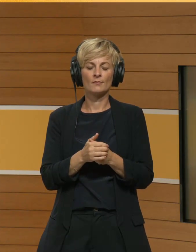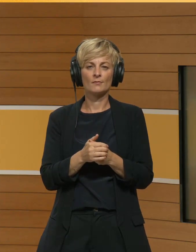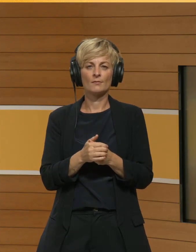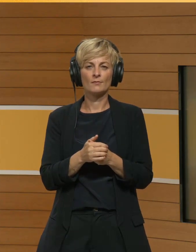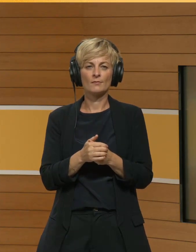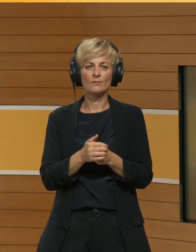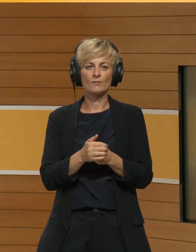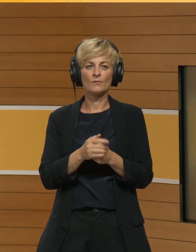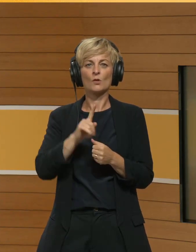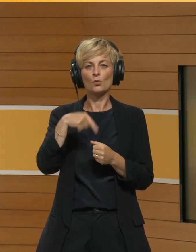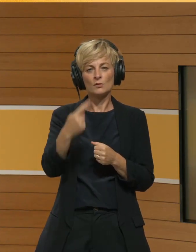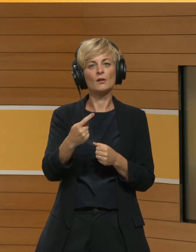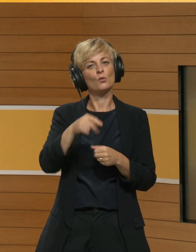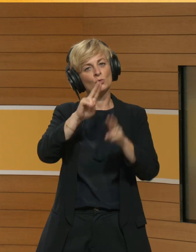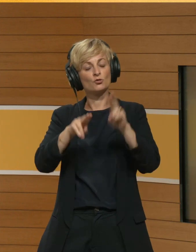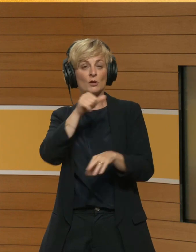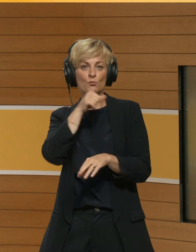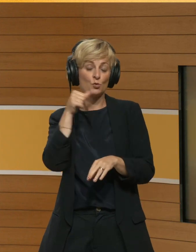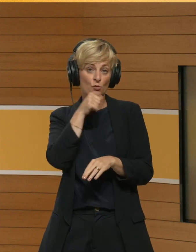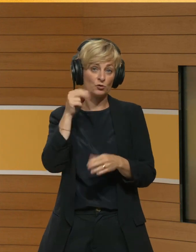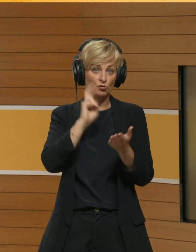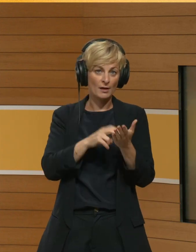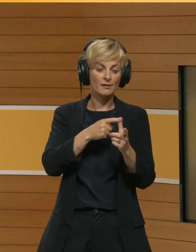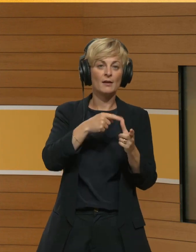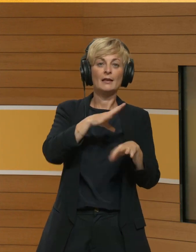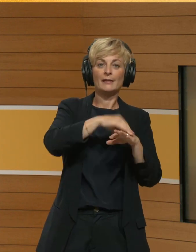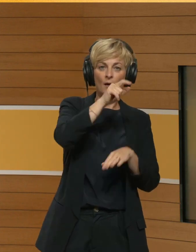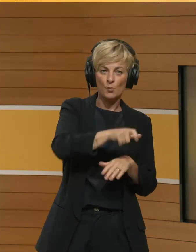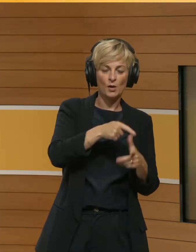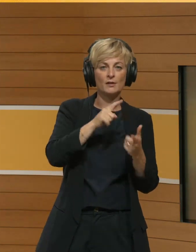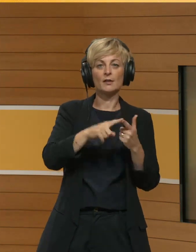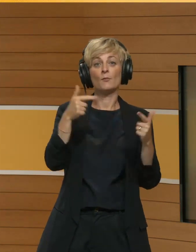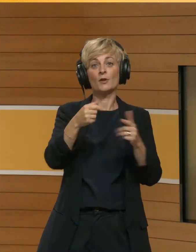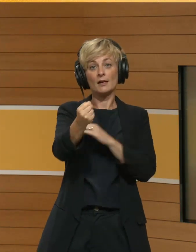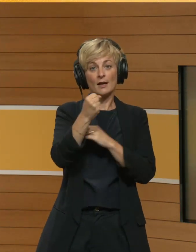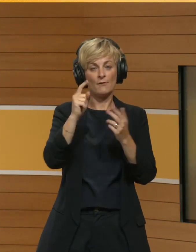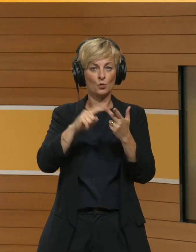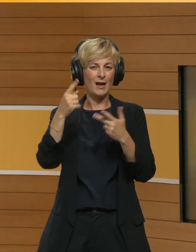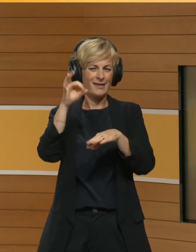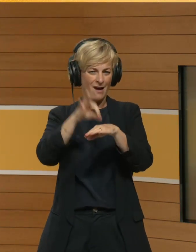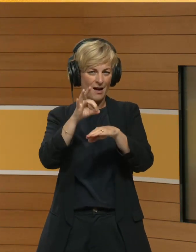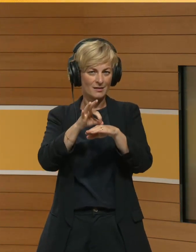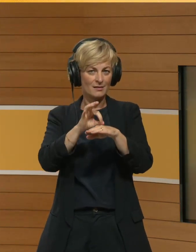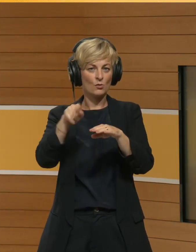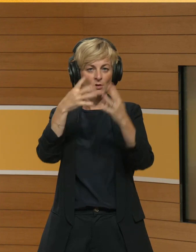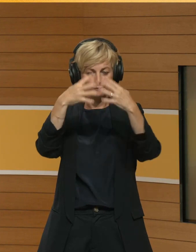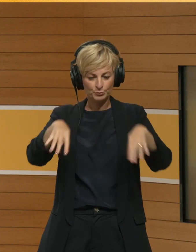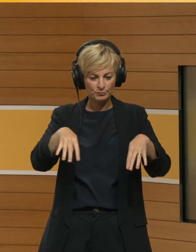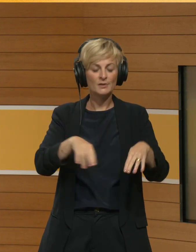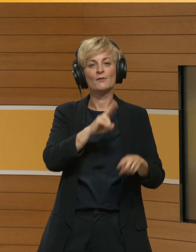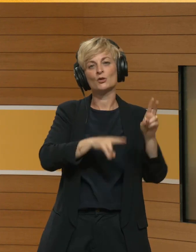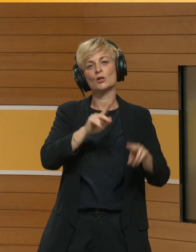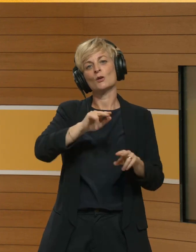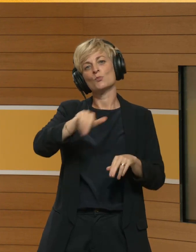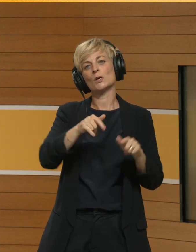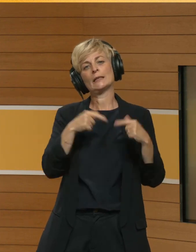And then we have the project teams underneath on every ward. So it's quite hard to count how much people are